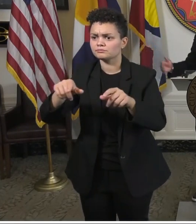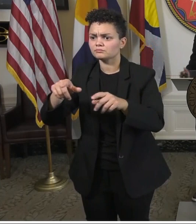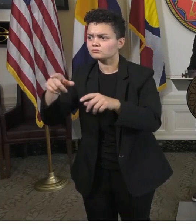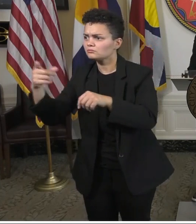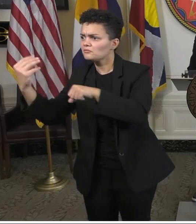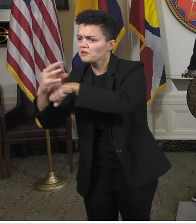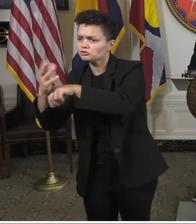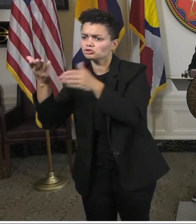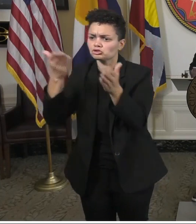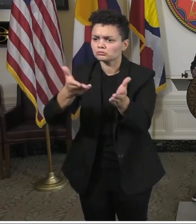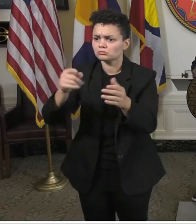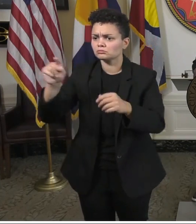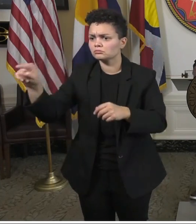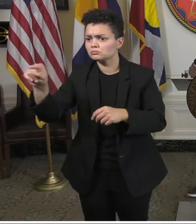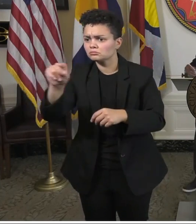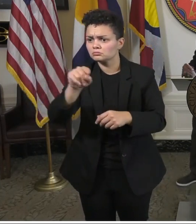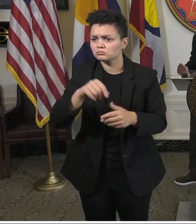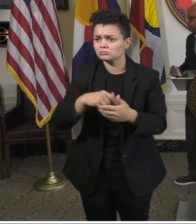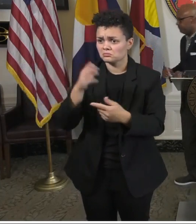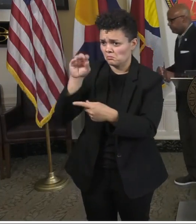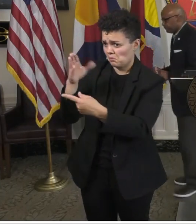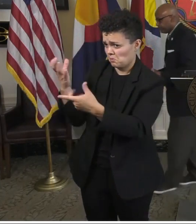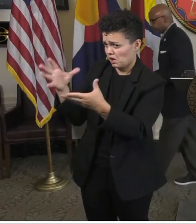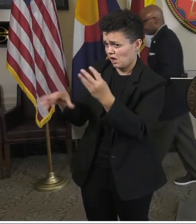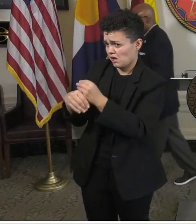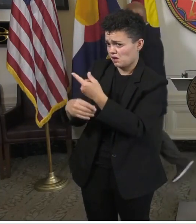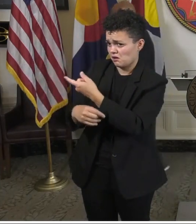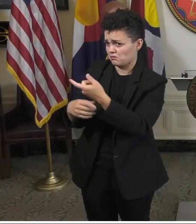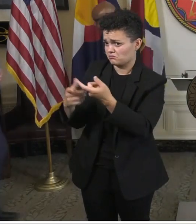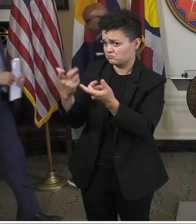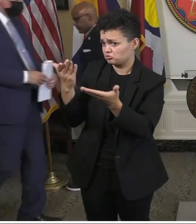I'll ask Bob if he has any thoughts or comments on that as well.